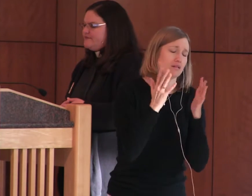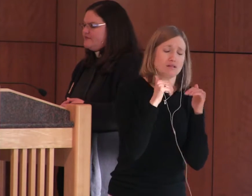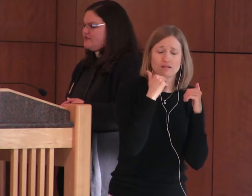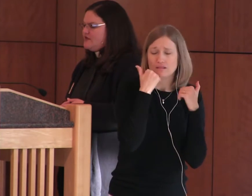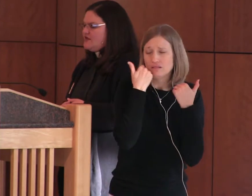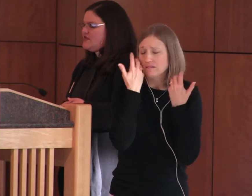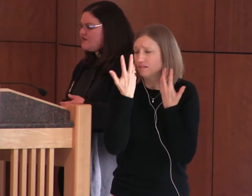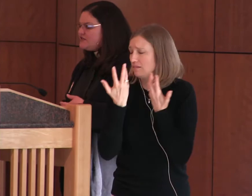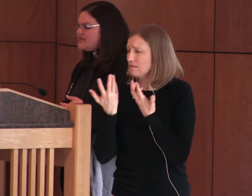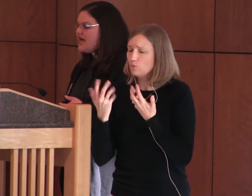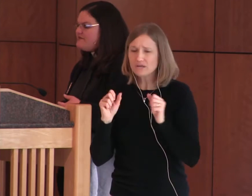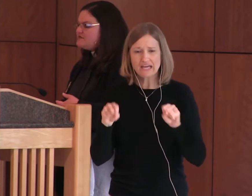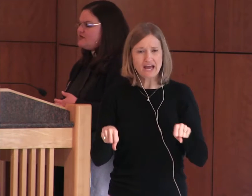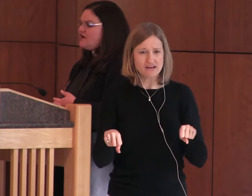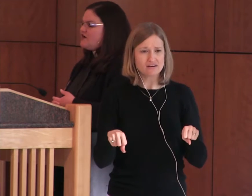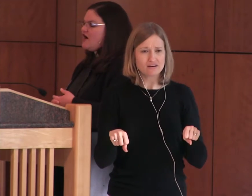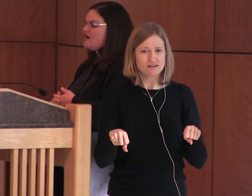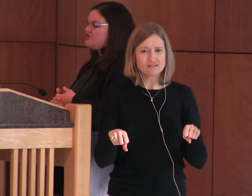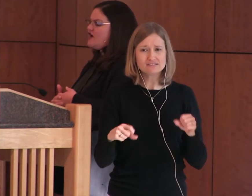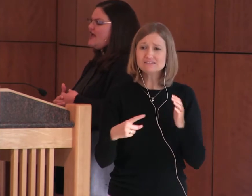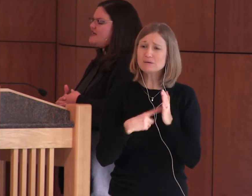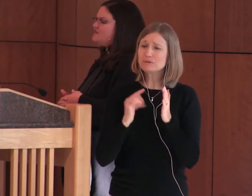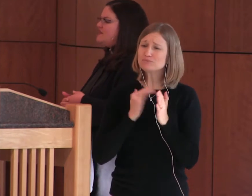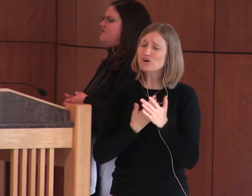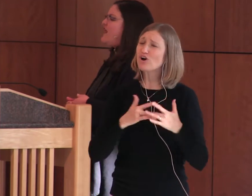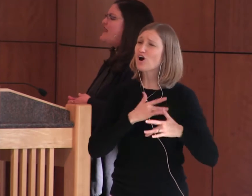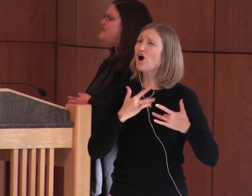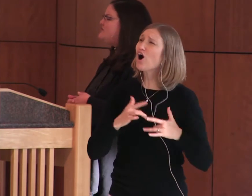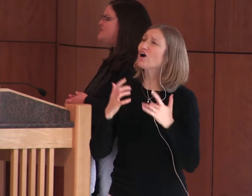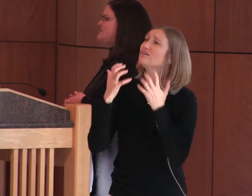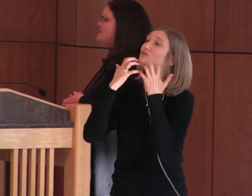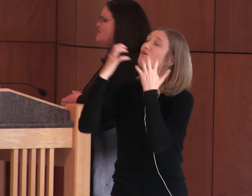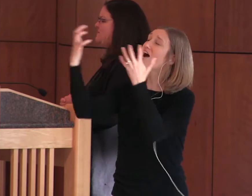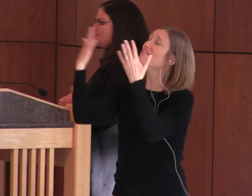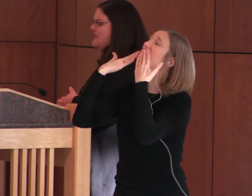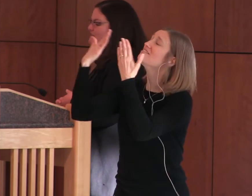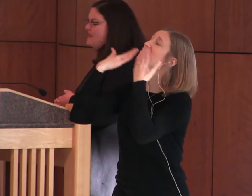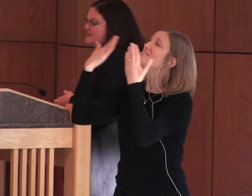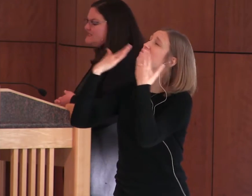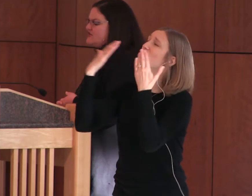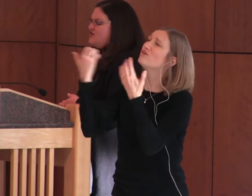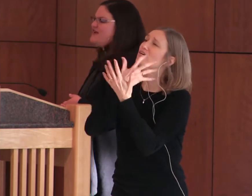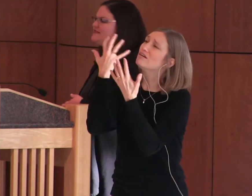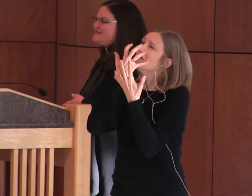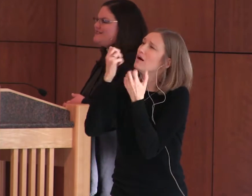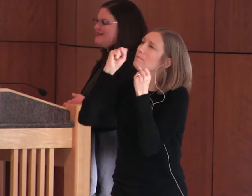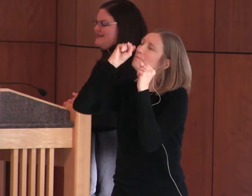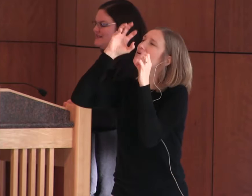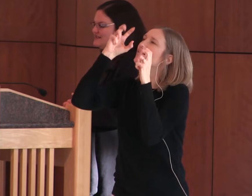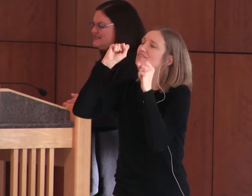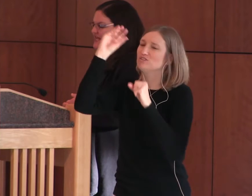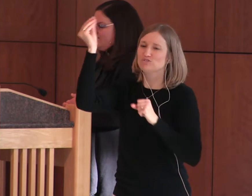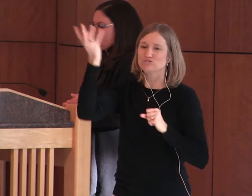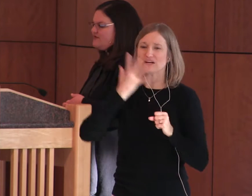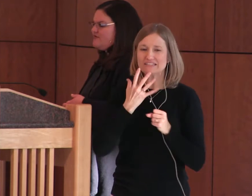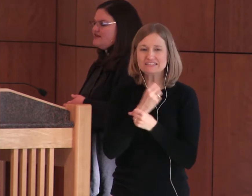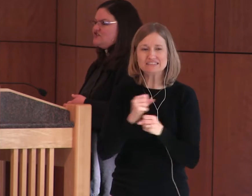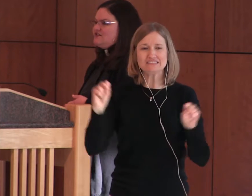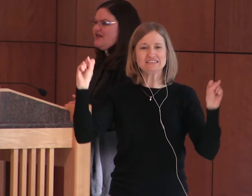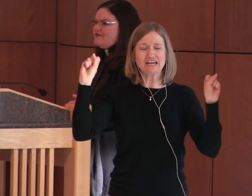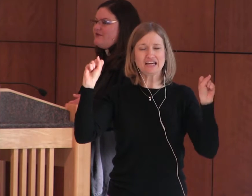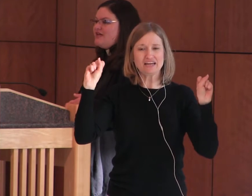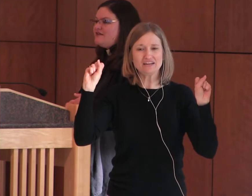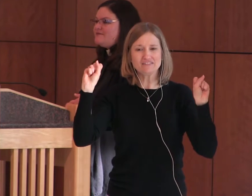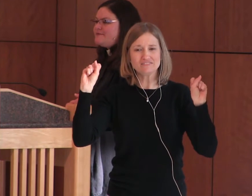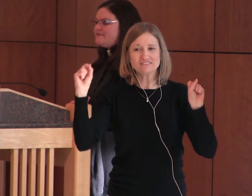mourning. There are times when our heart cries with gratitude for the amazing grace that saved a